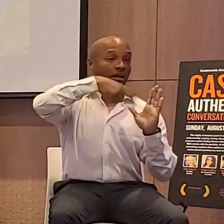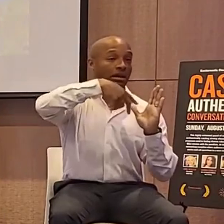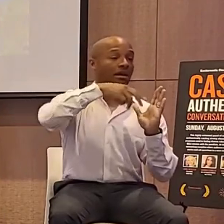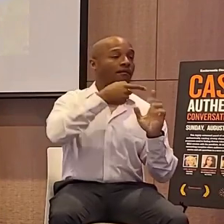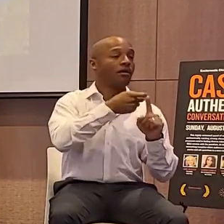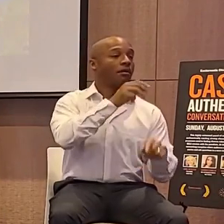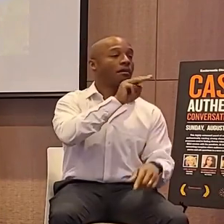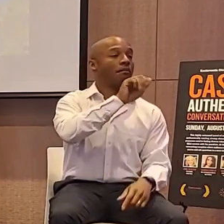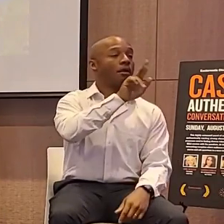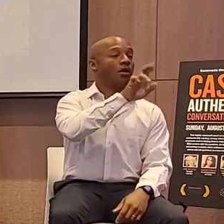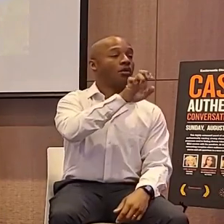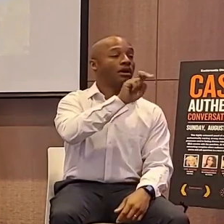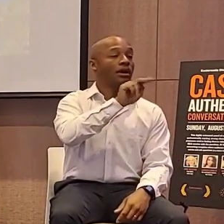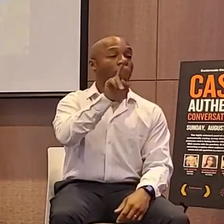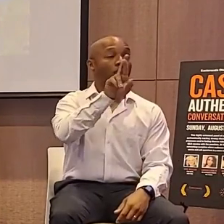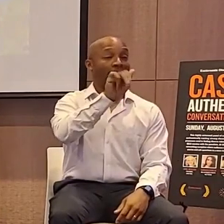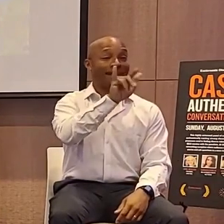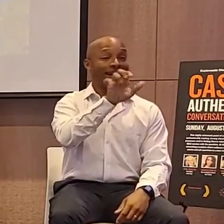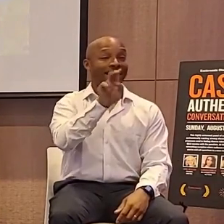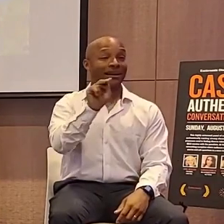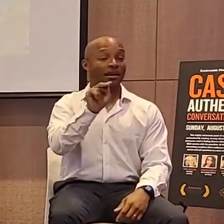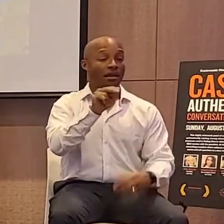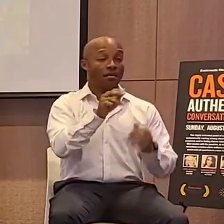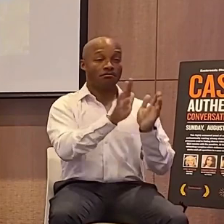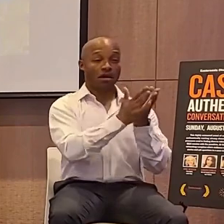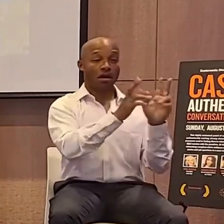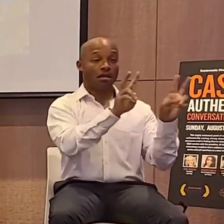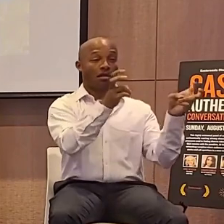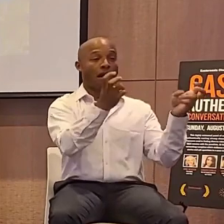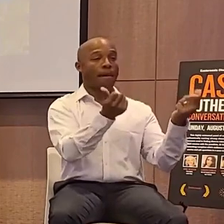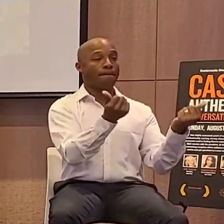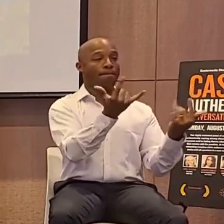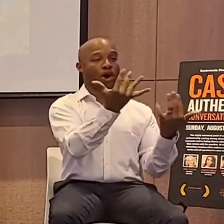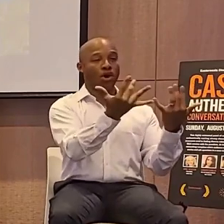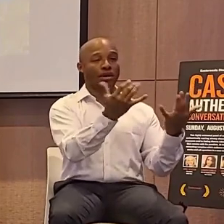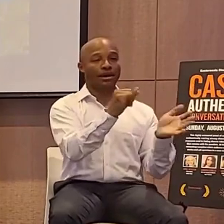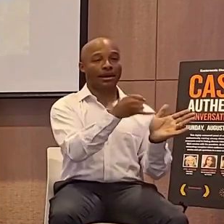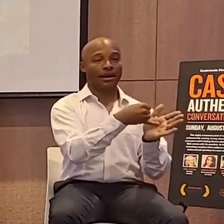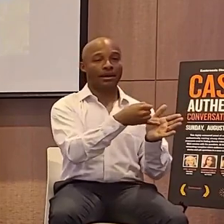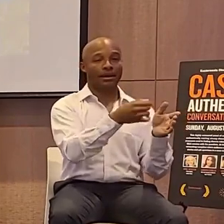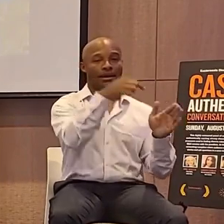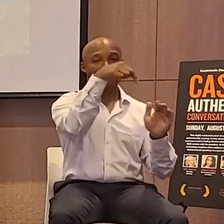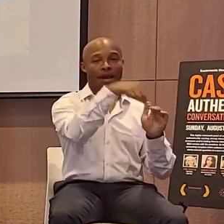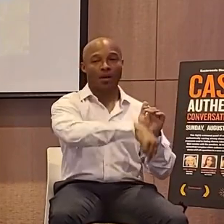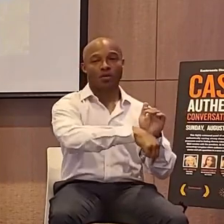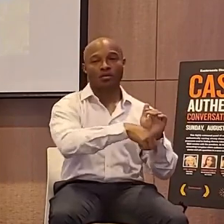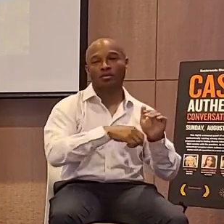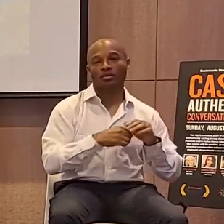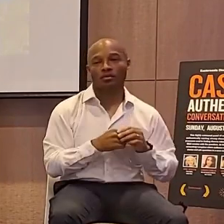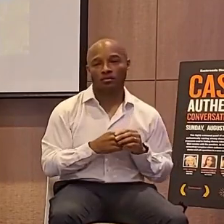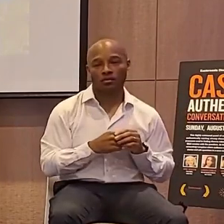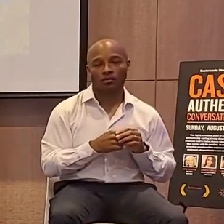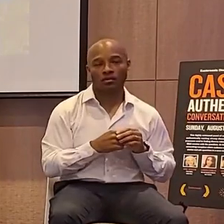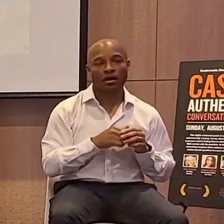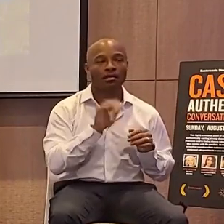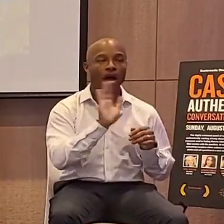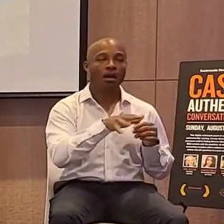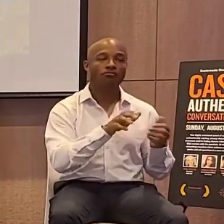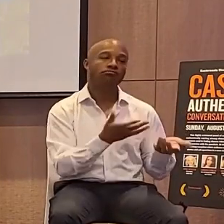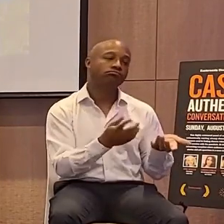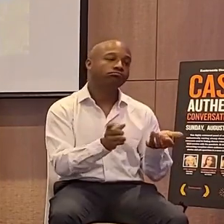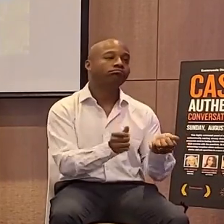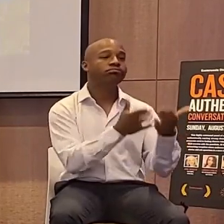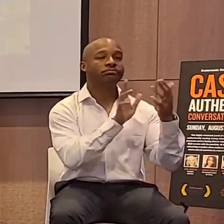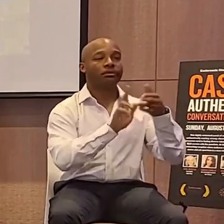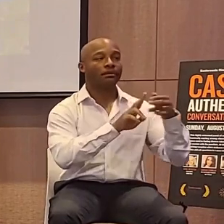Burn It Down, which addresses some other issues in Hollywood. But it also reminds me that a turbulent time like this is